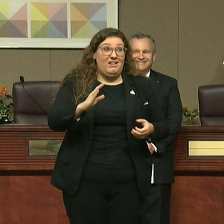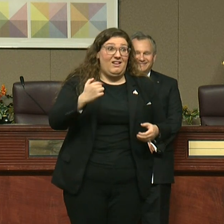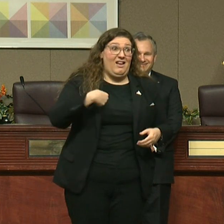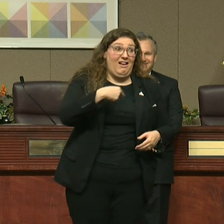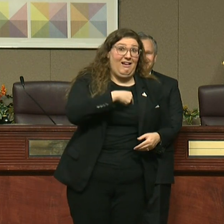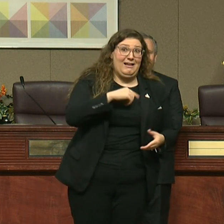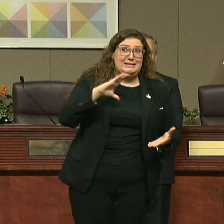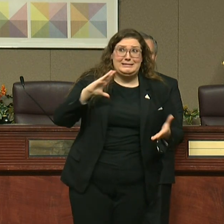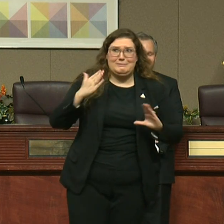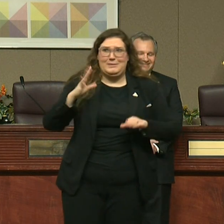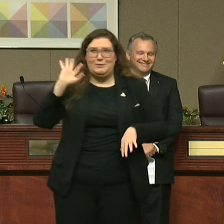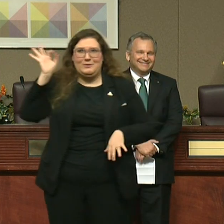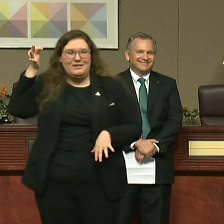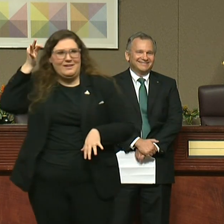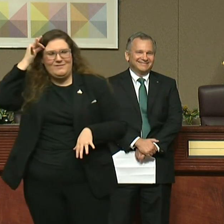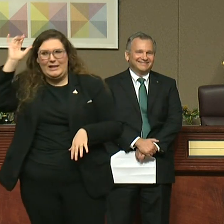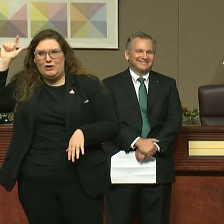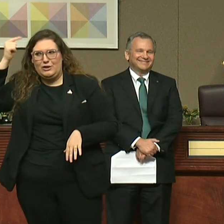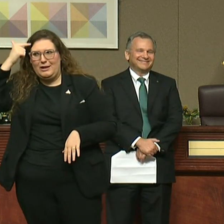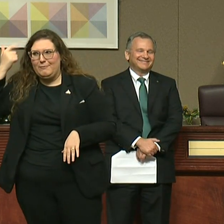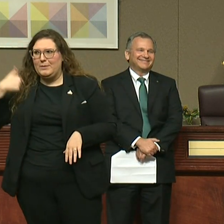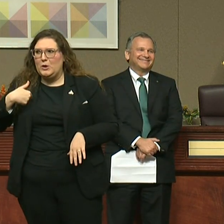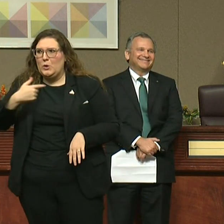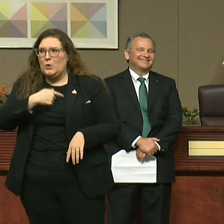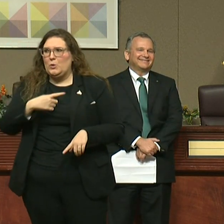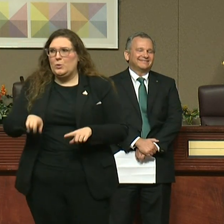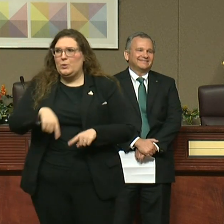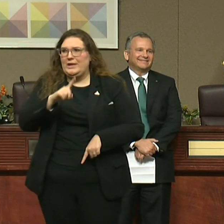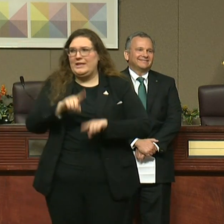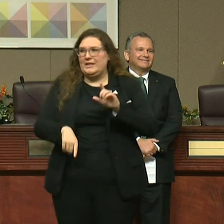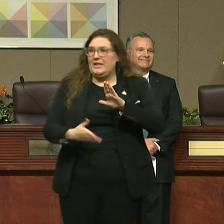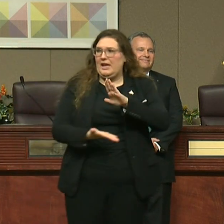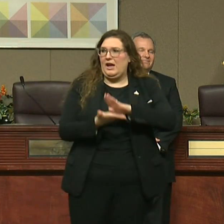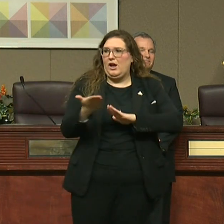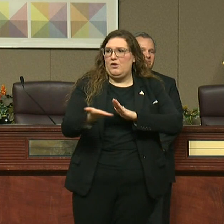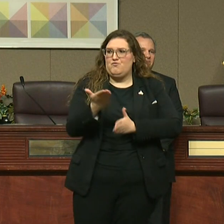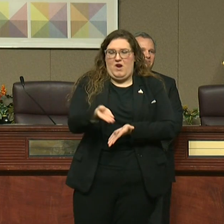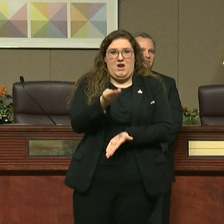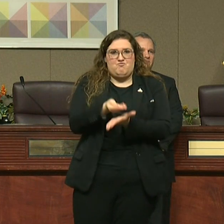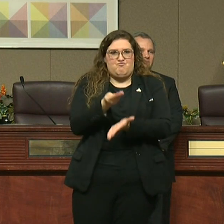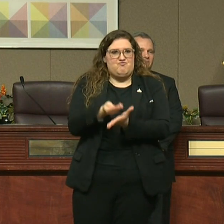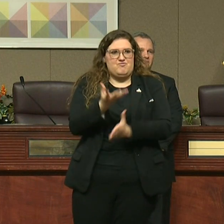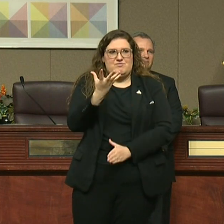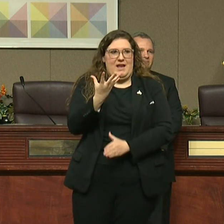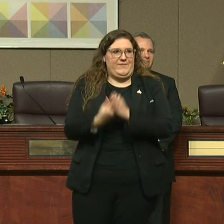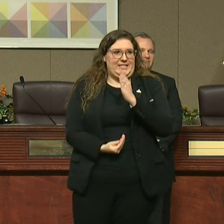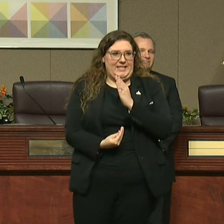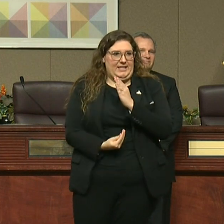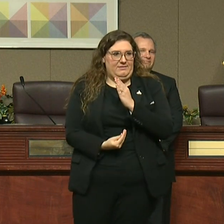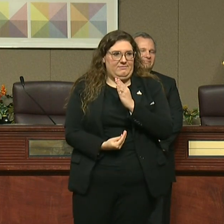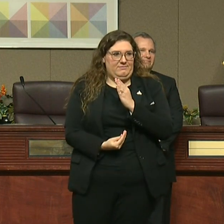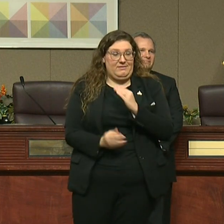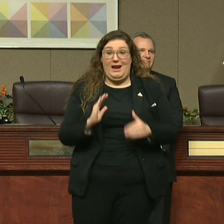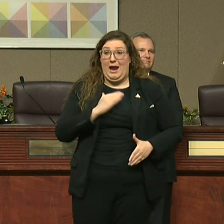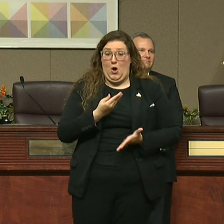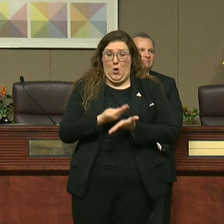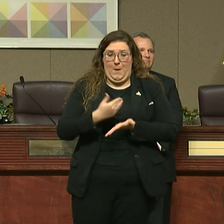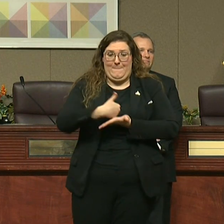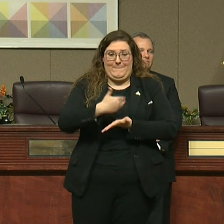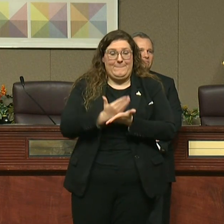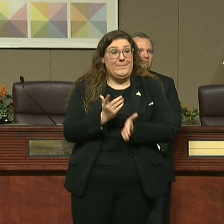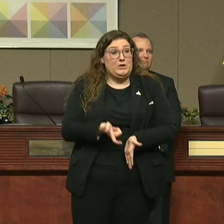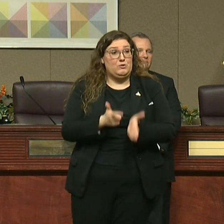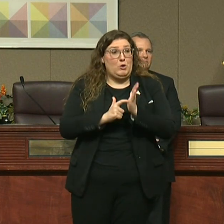run deficits. We cannot spend more than what we take in. Our budgets have to balance, and so it